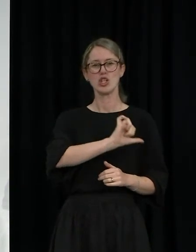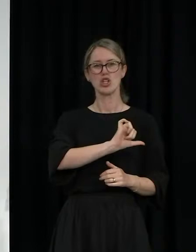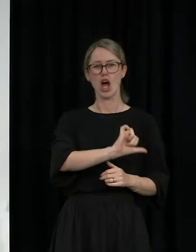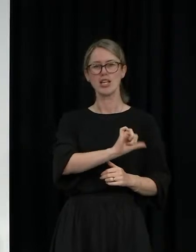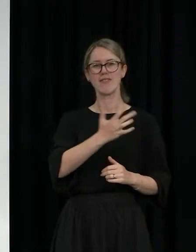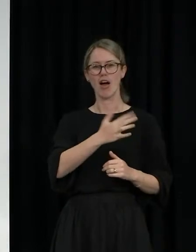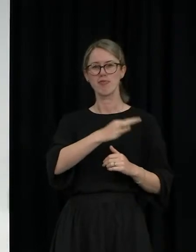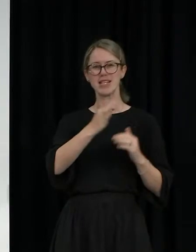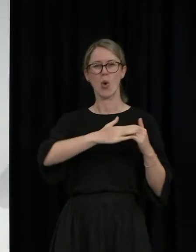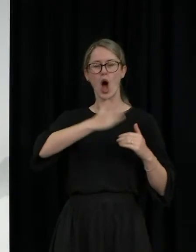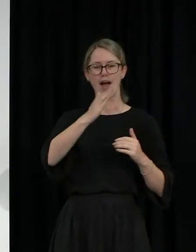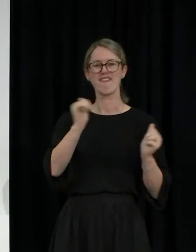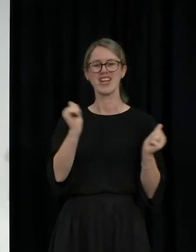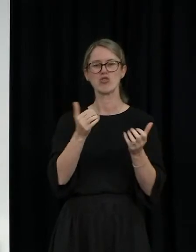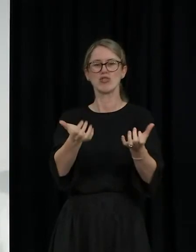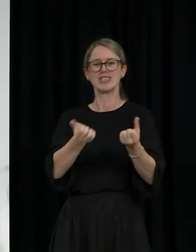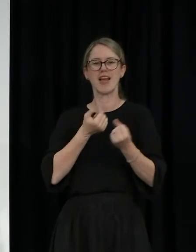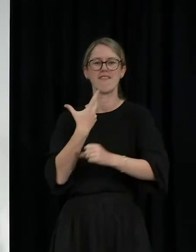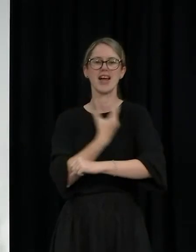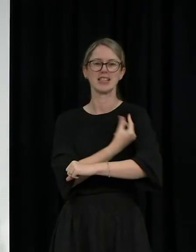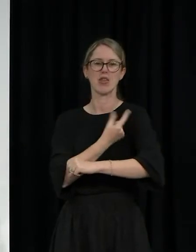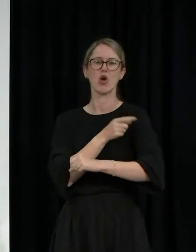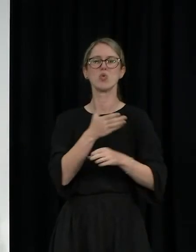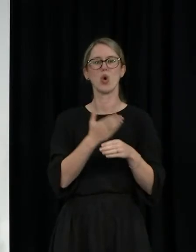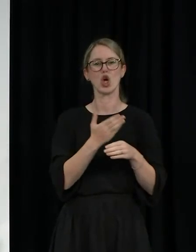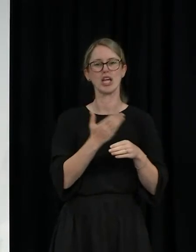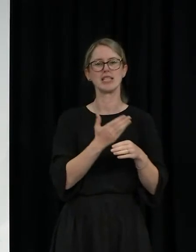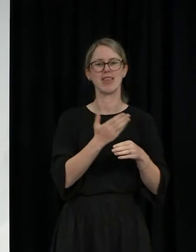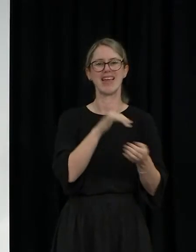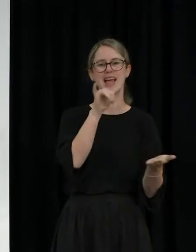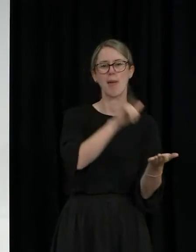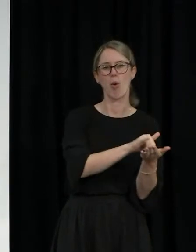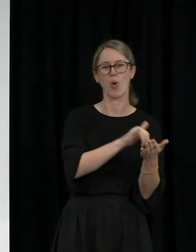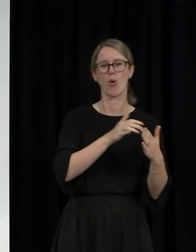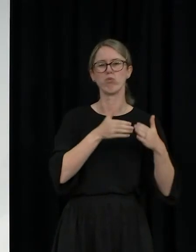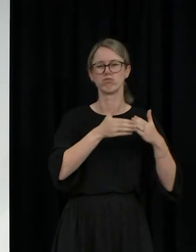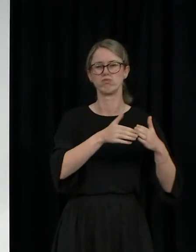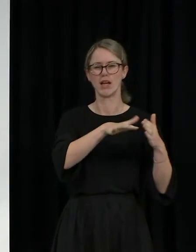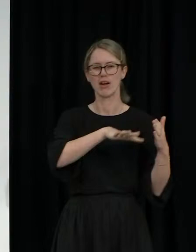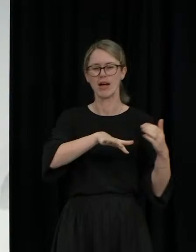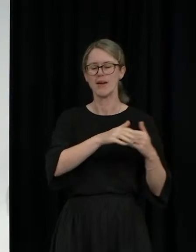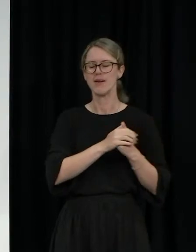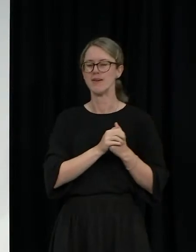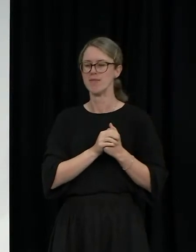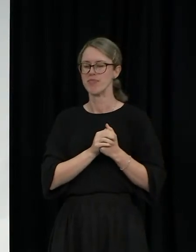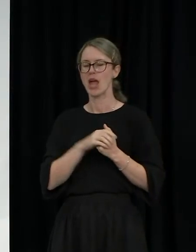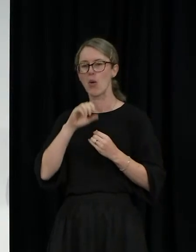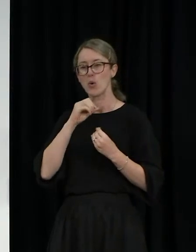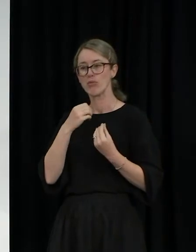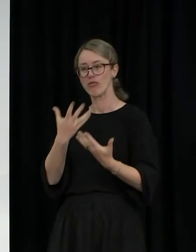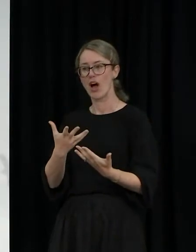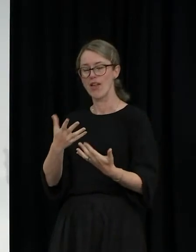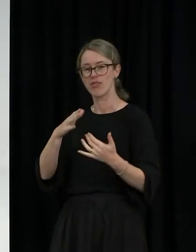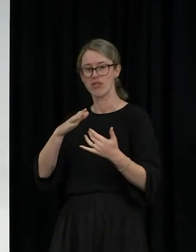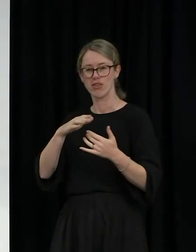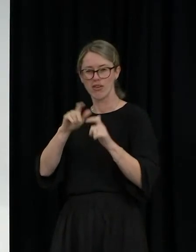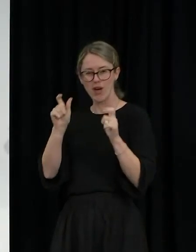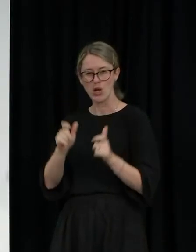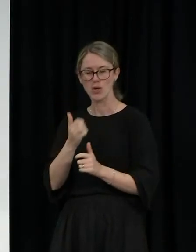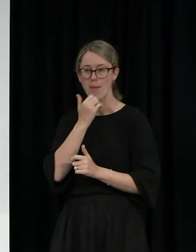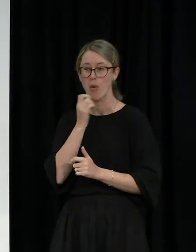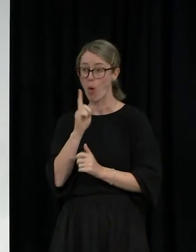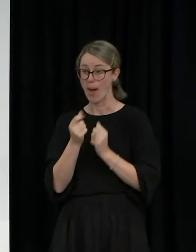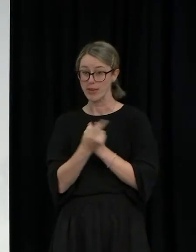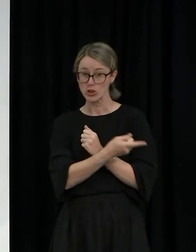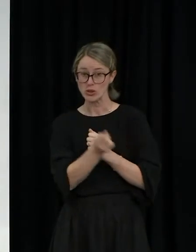95+% area, which is a great result given where we were coming from. I'll get you the final percentage number. In terms then of what